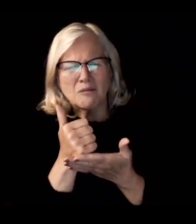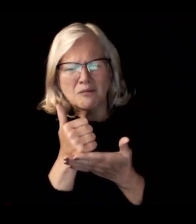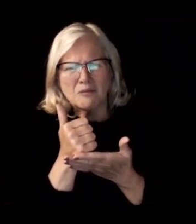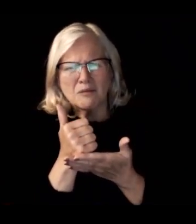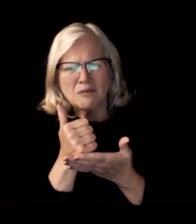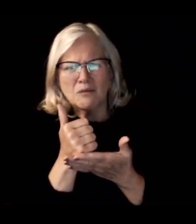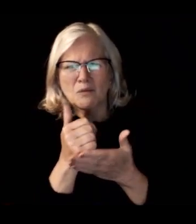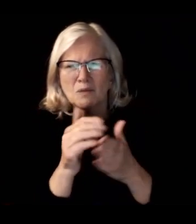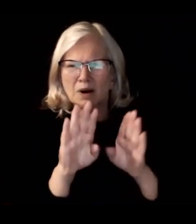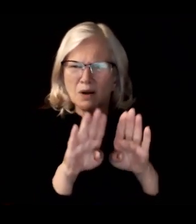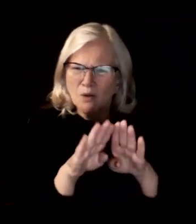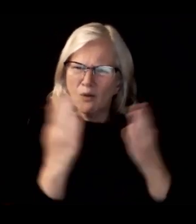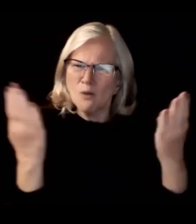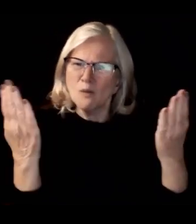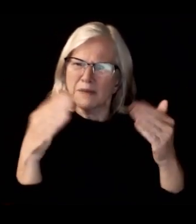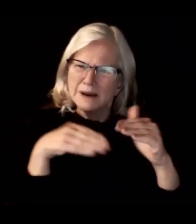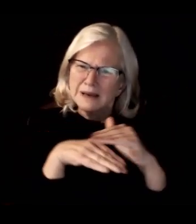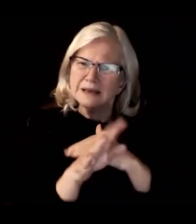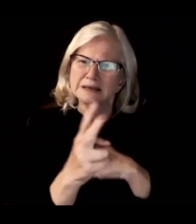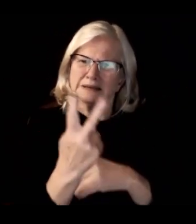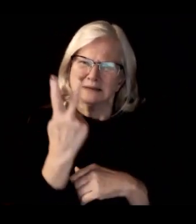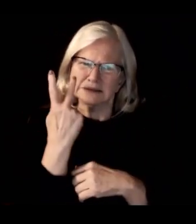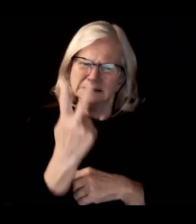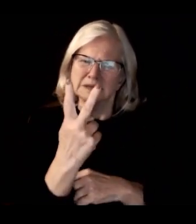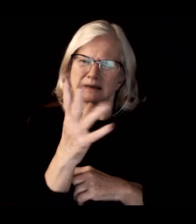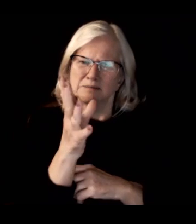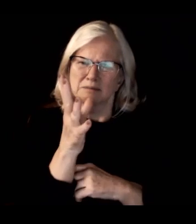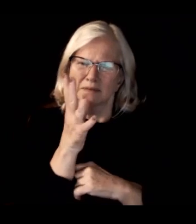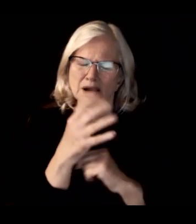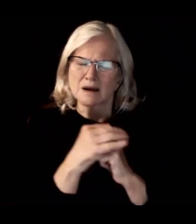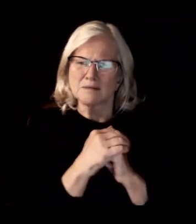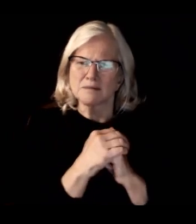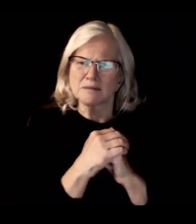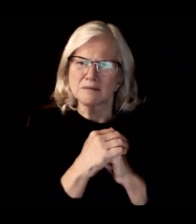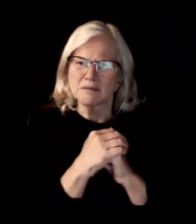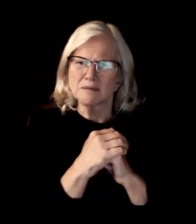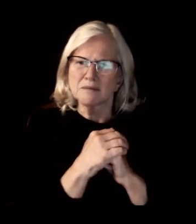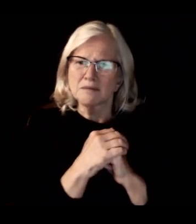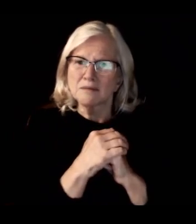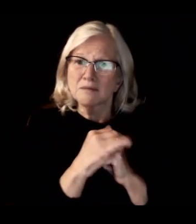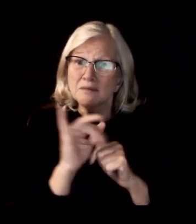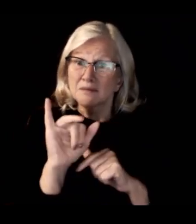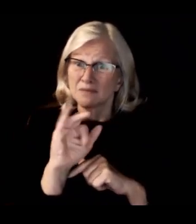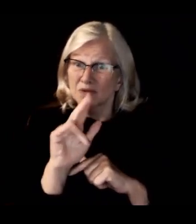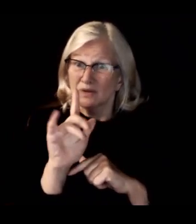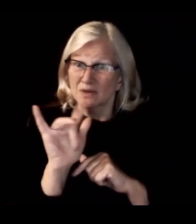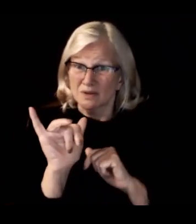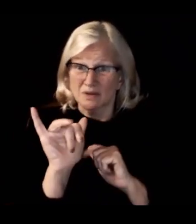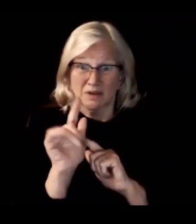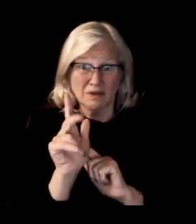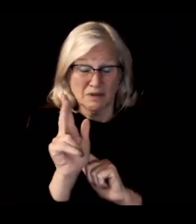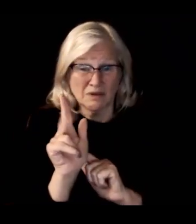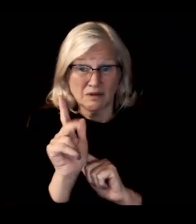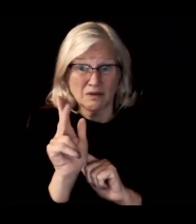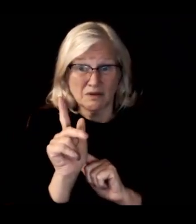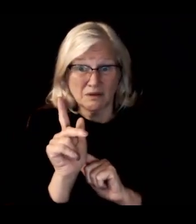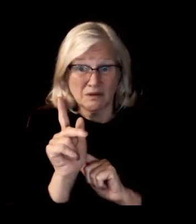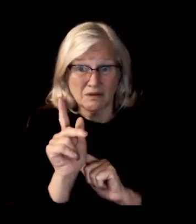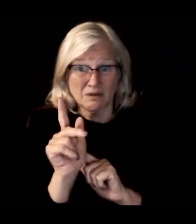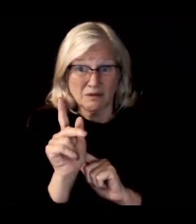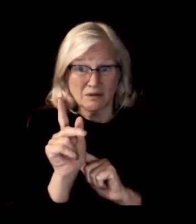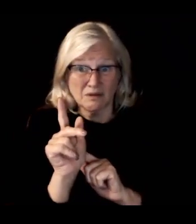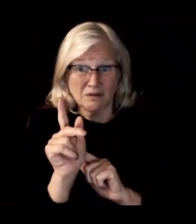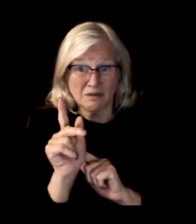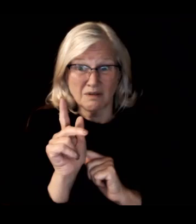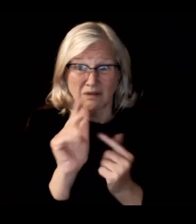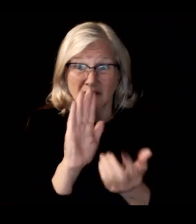again. On July 23rd, Juliana Lundberg, the Waterview Pines Monarch Healthcare